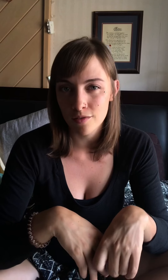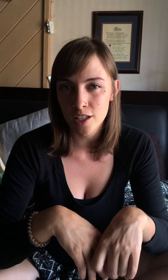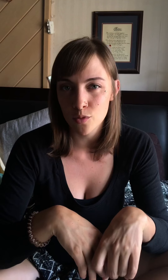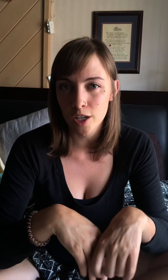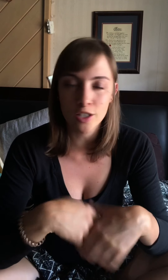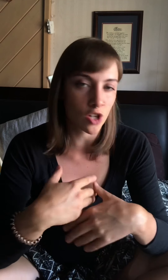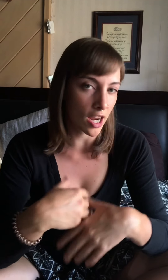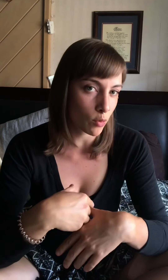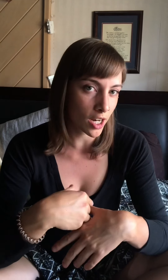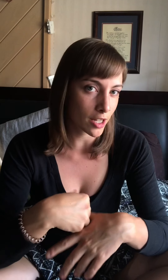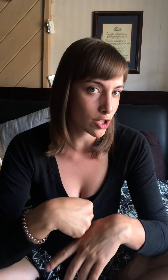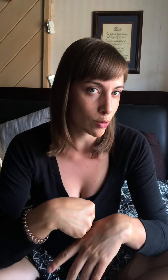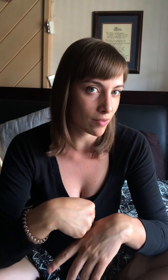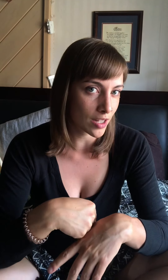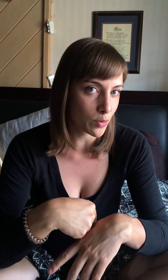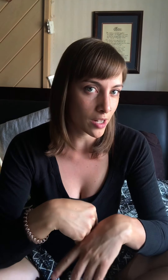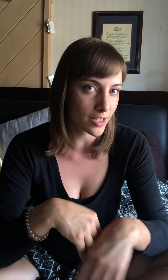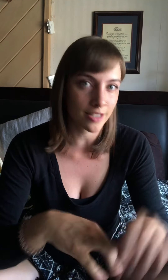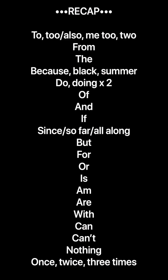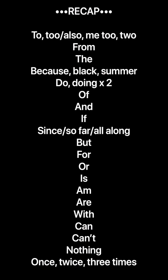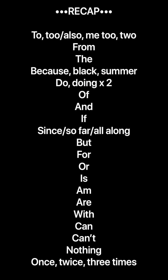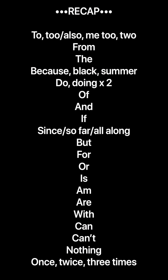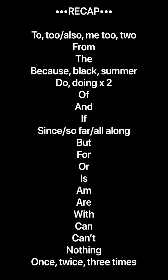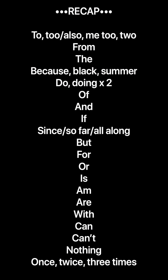these words. Try and work in 2 of these words.